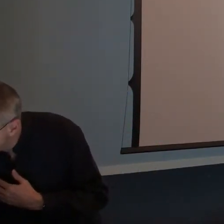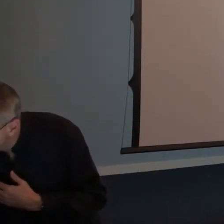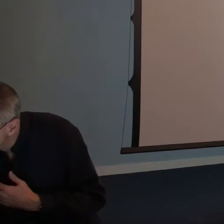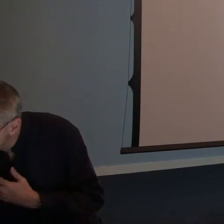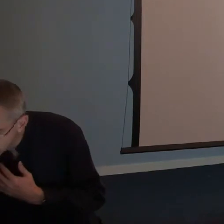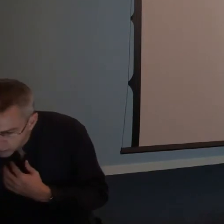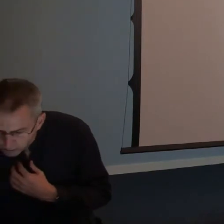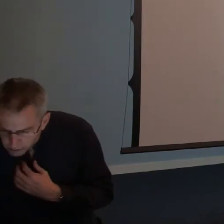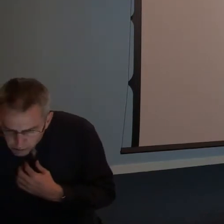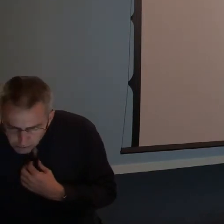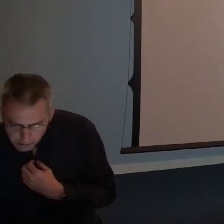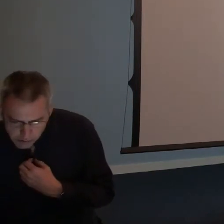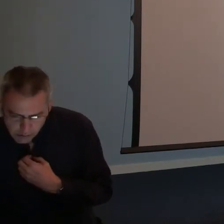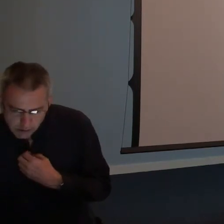why we decided to use it.